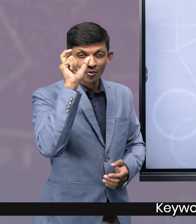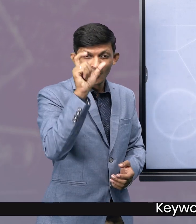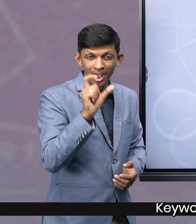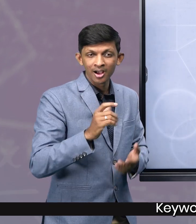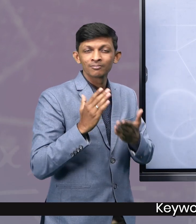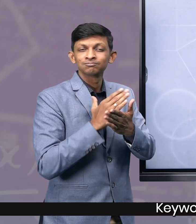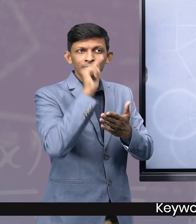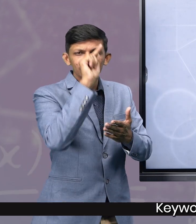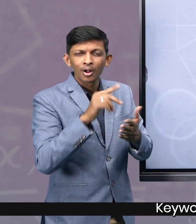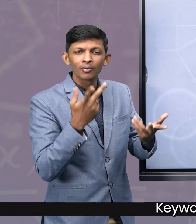Keywords from this lesson are